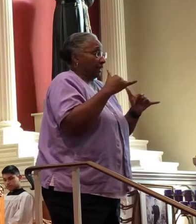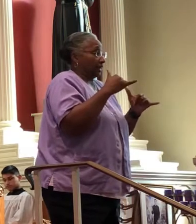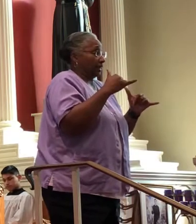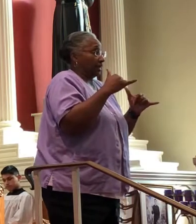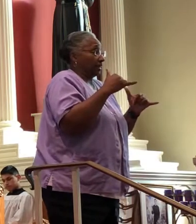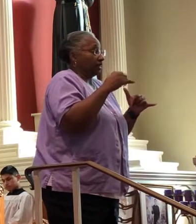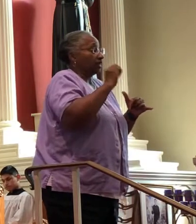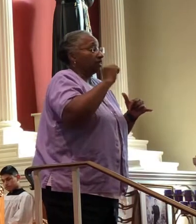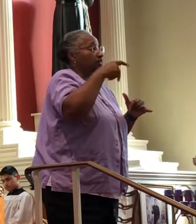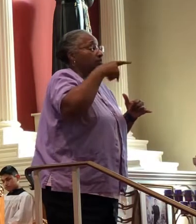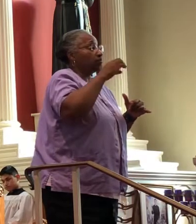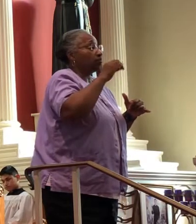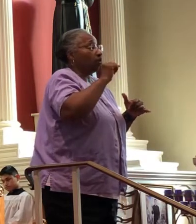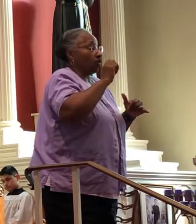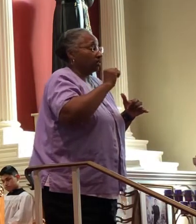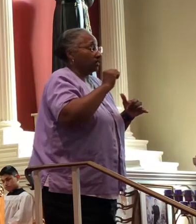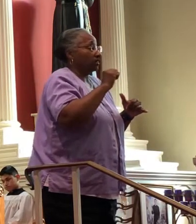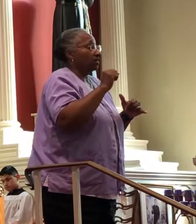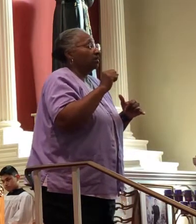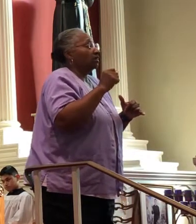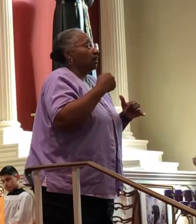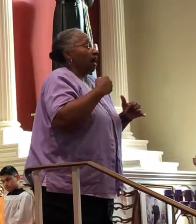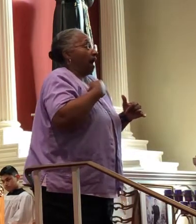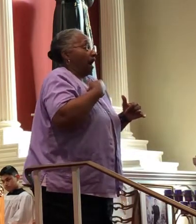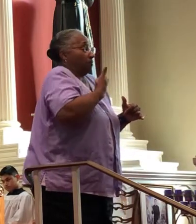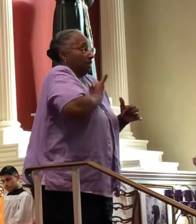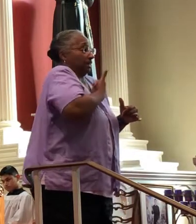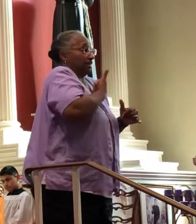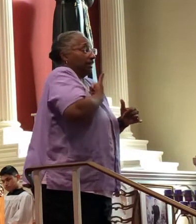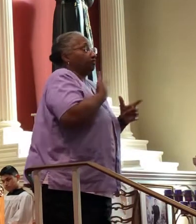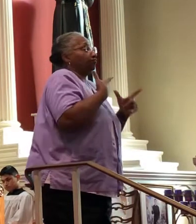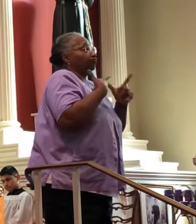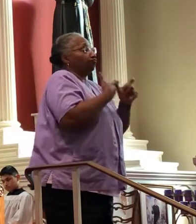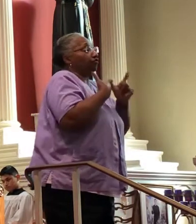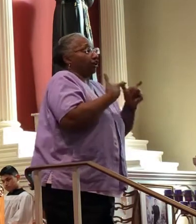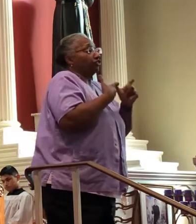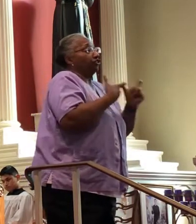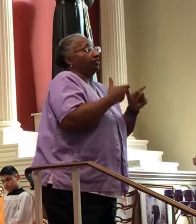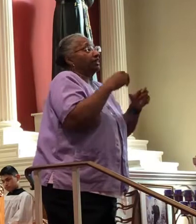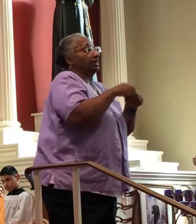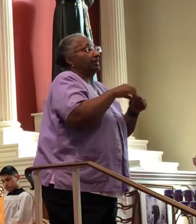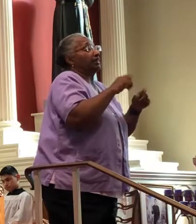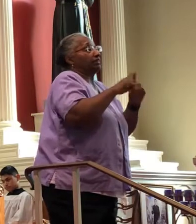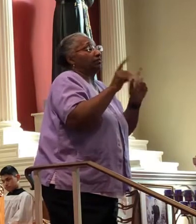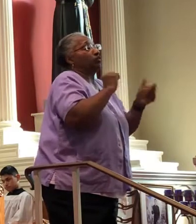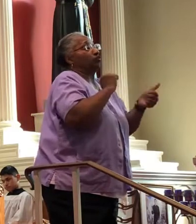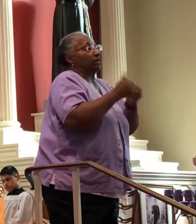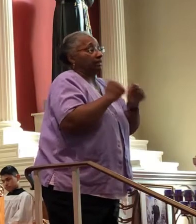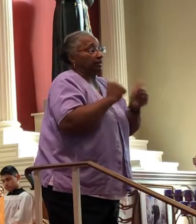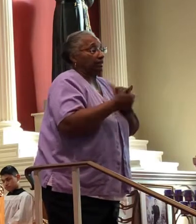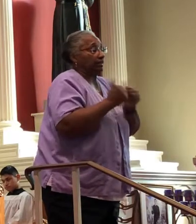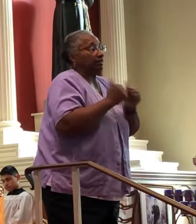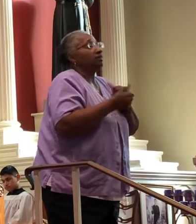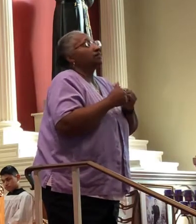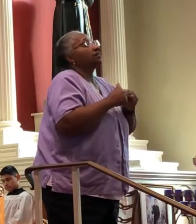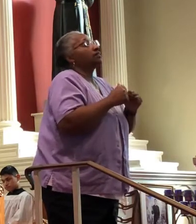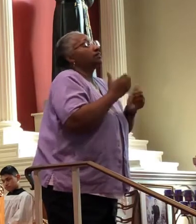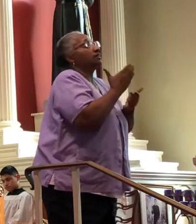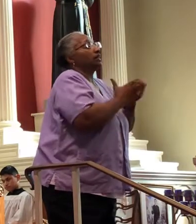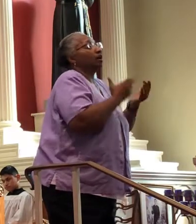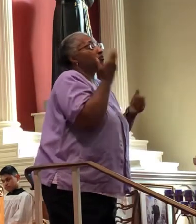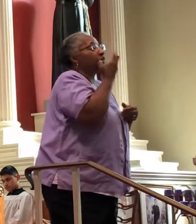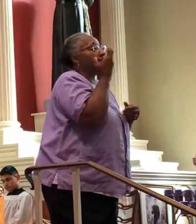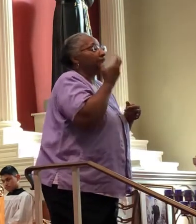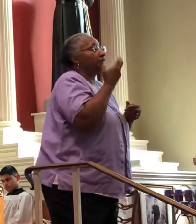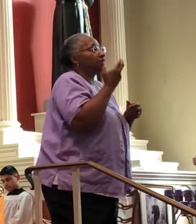few sports in my life. I've been a runner in like races and things like that. And you know, for some reason,